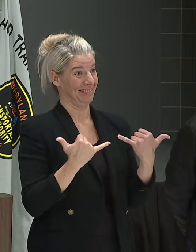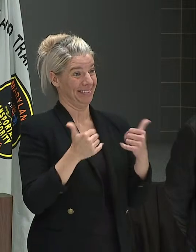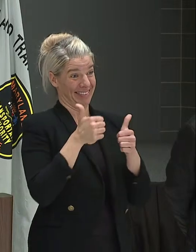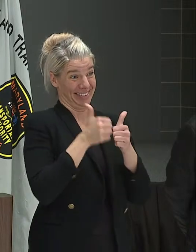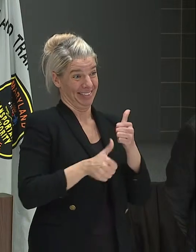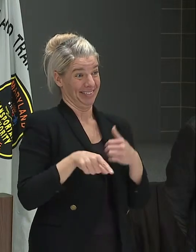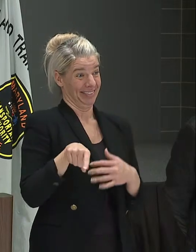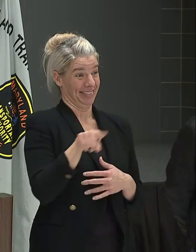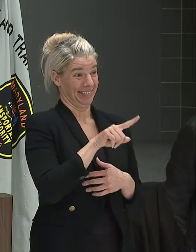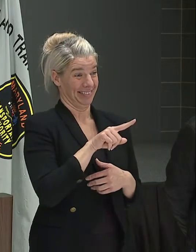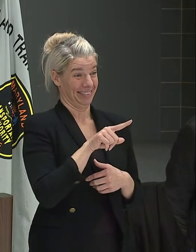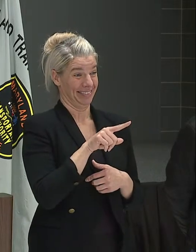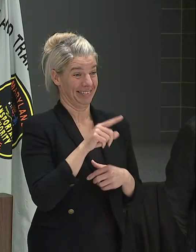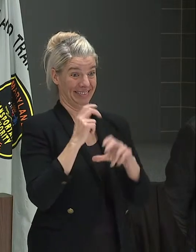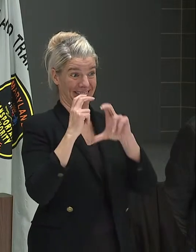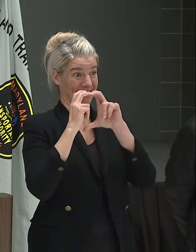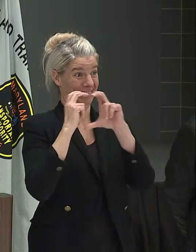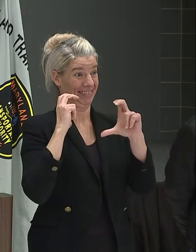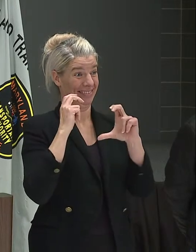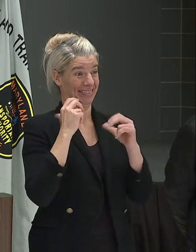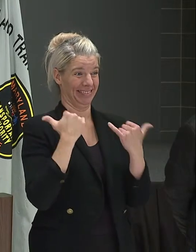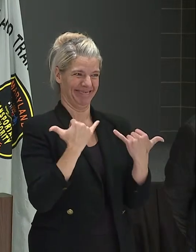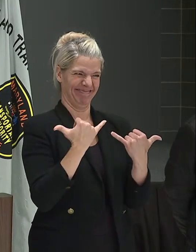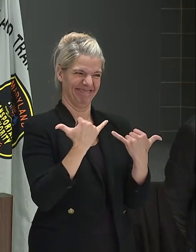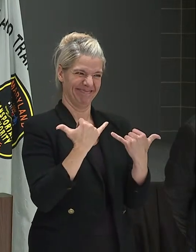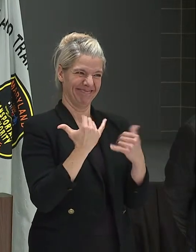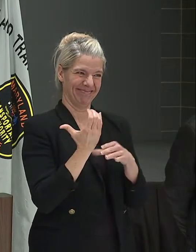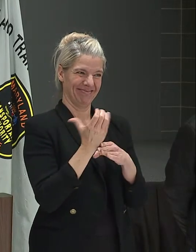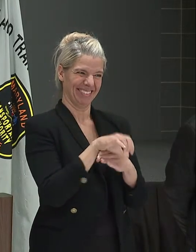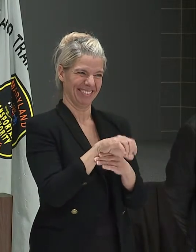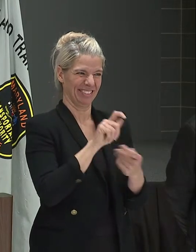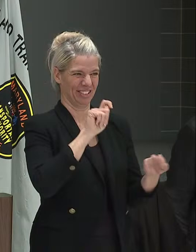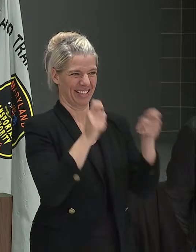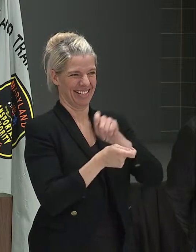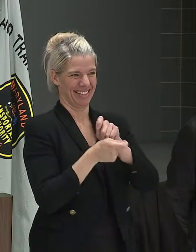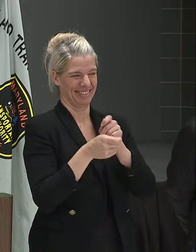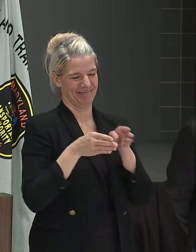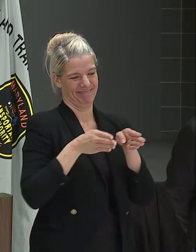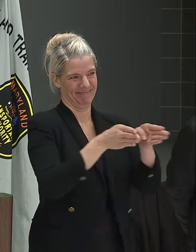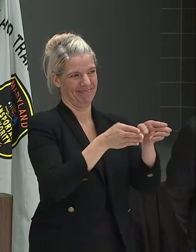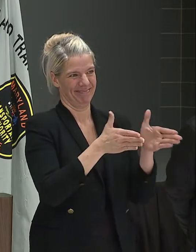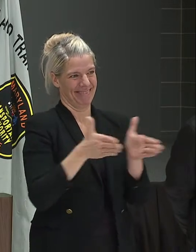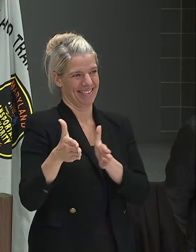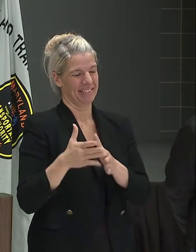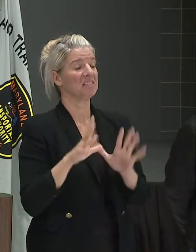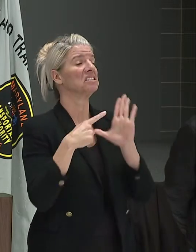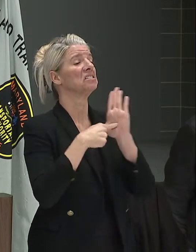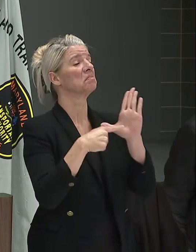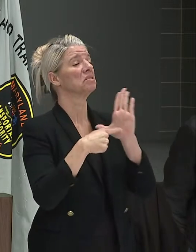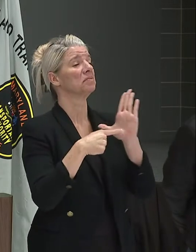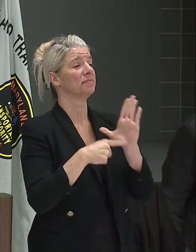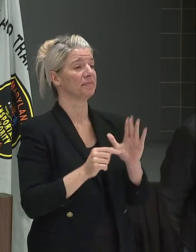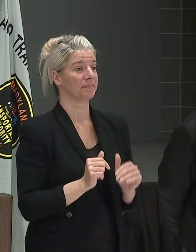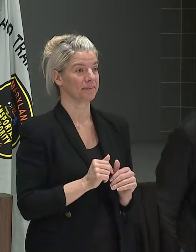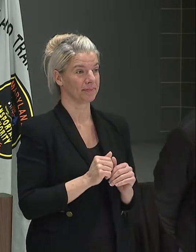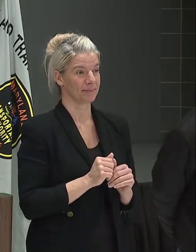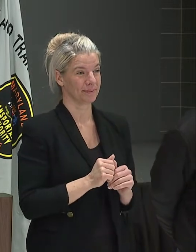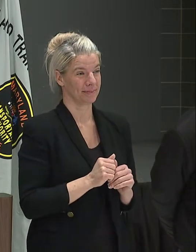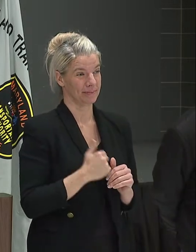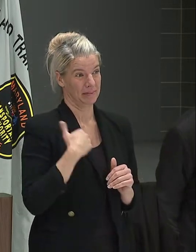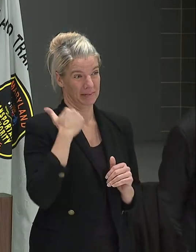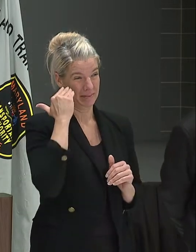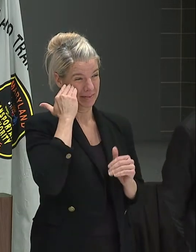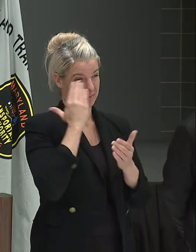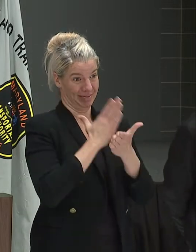trucks are now being forced to take alternative routes. So for example, we know that some trucks